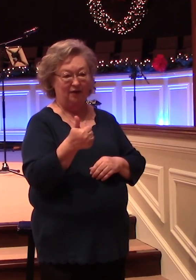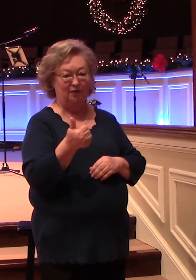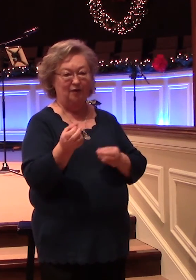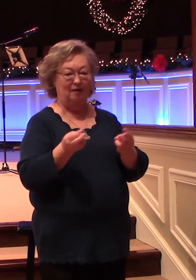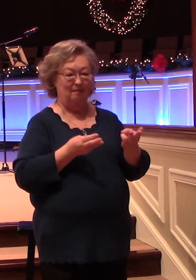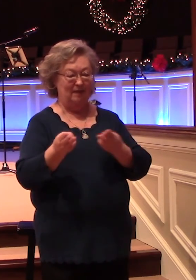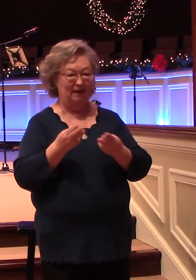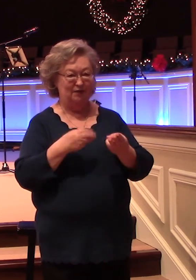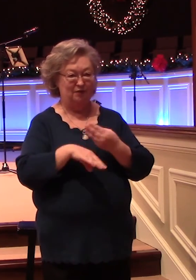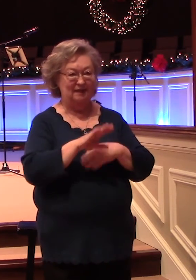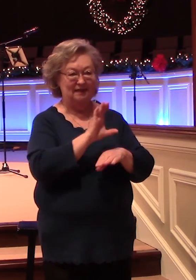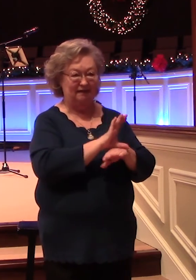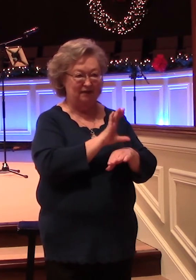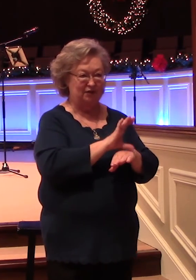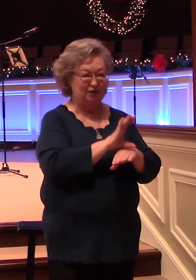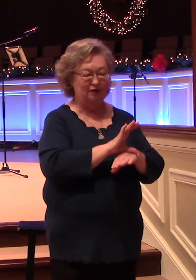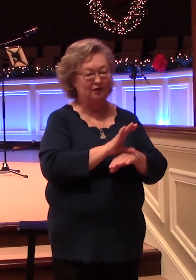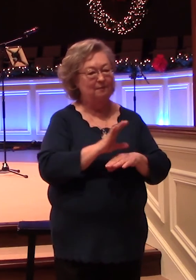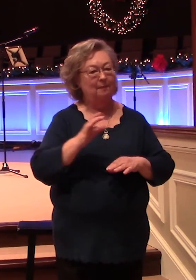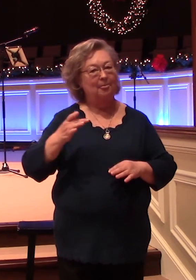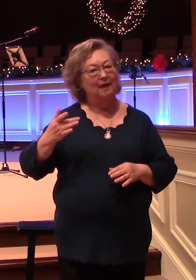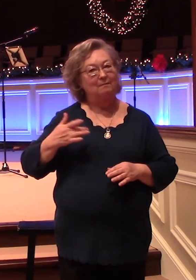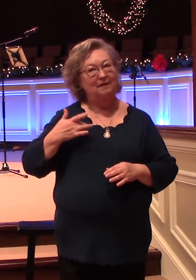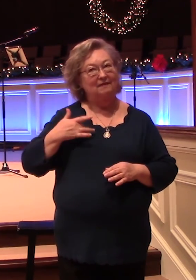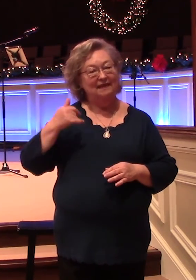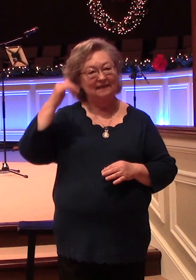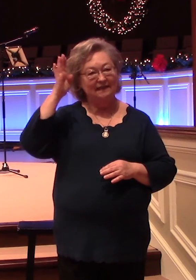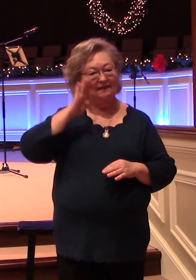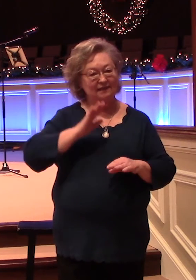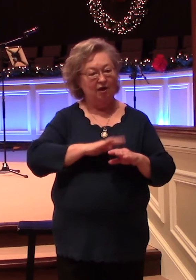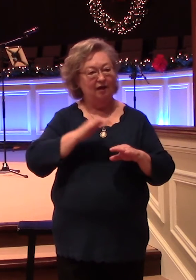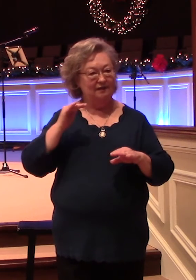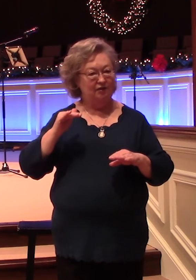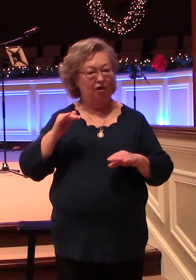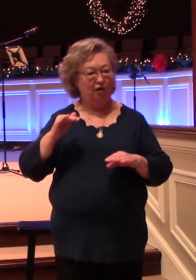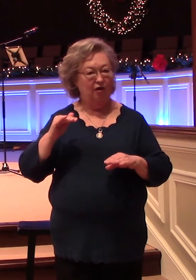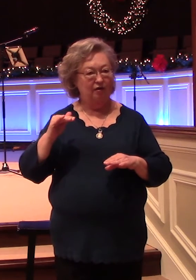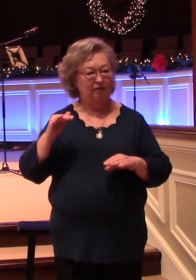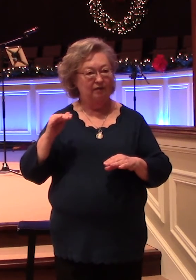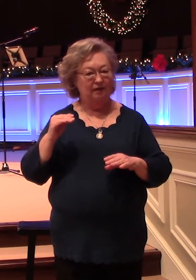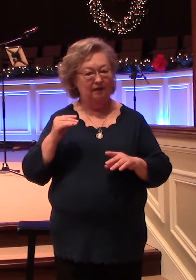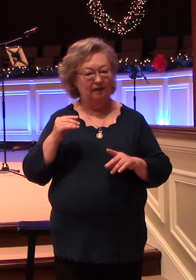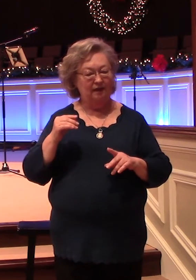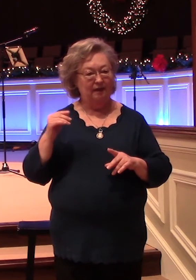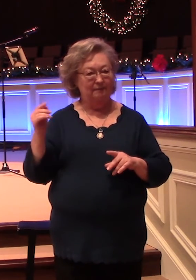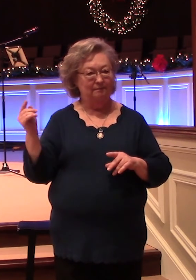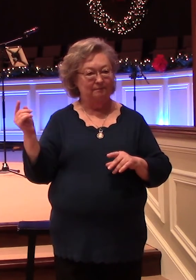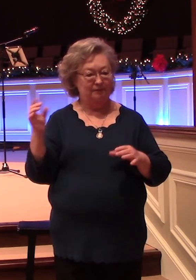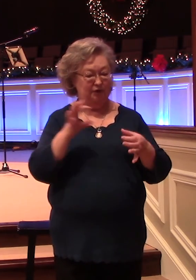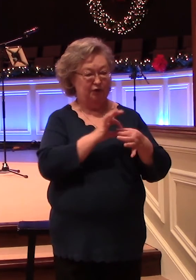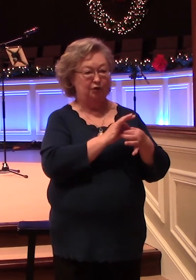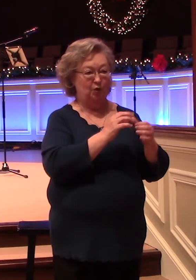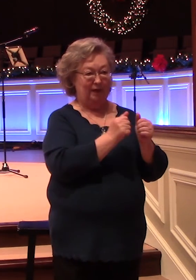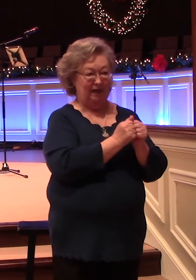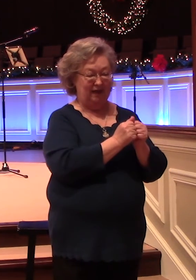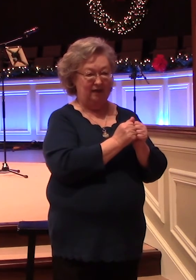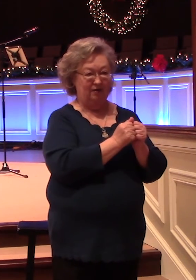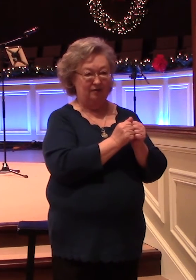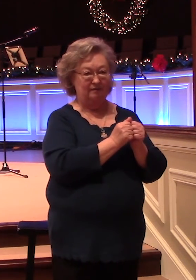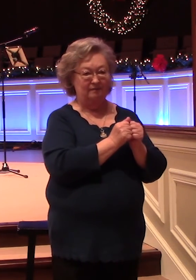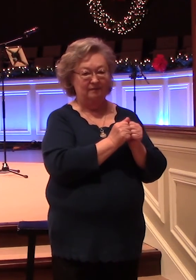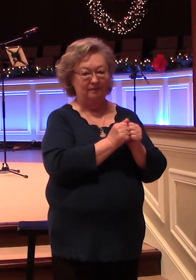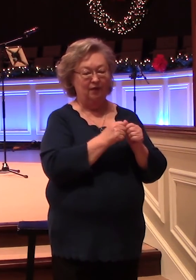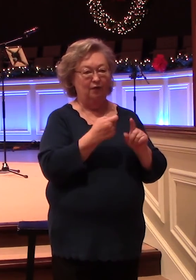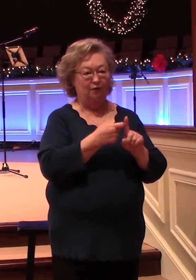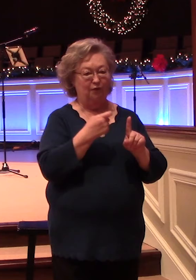They sense God's call to place their lives here, coming on the promise of a letter from a sister church. And they're staking their claim that we're going to love one another in